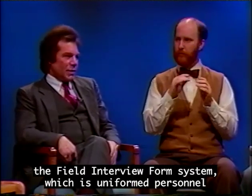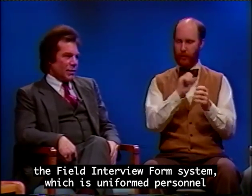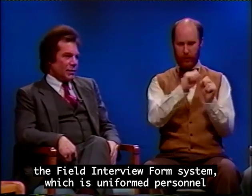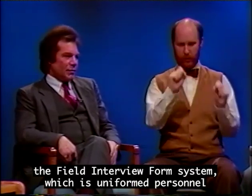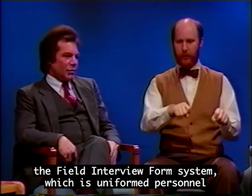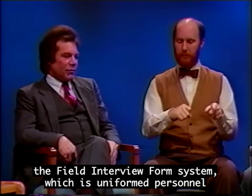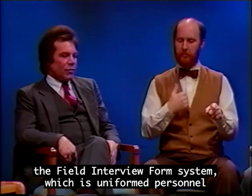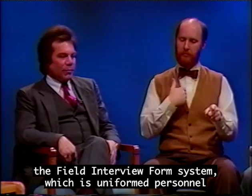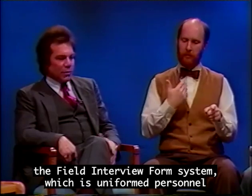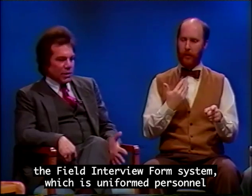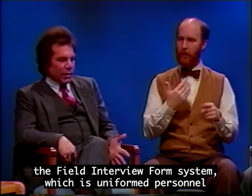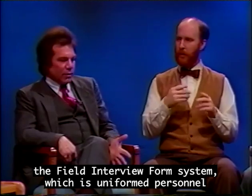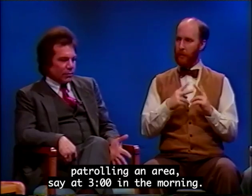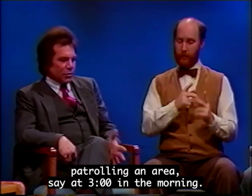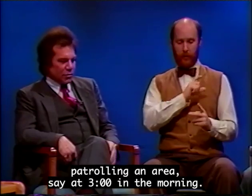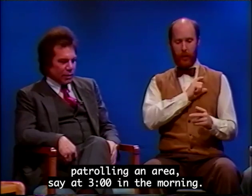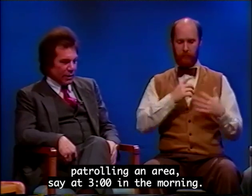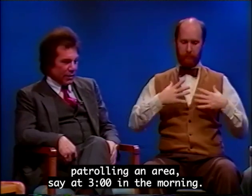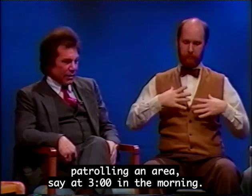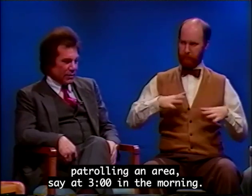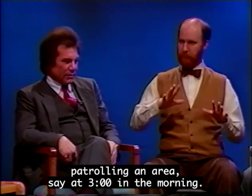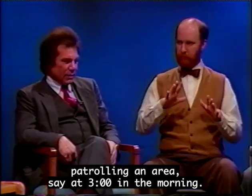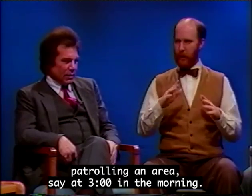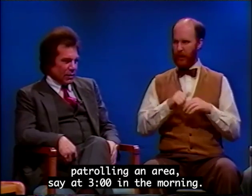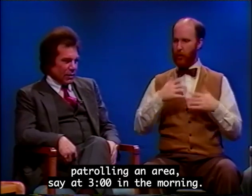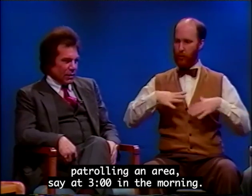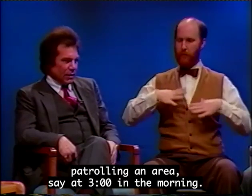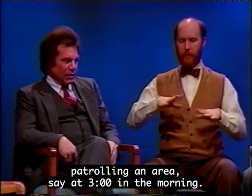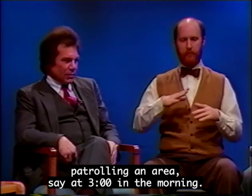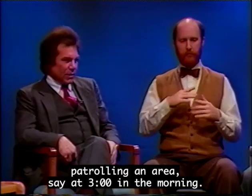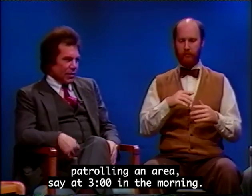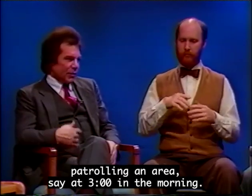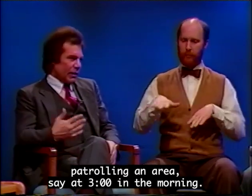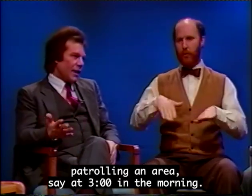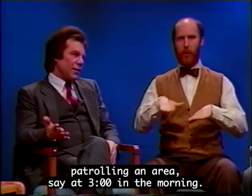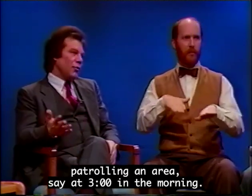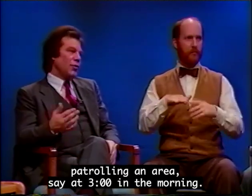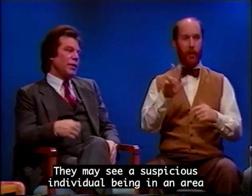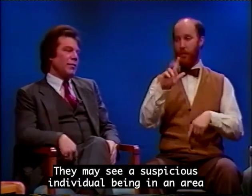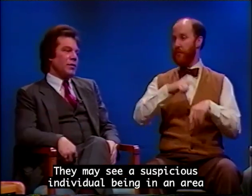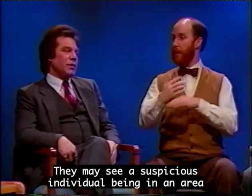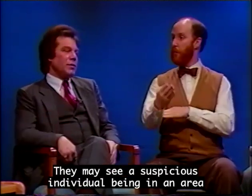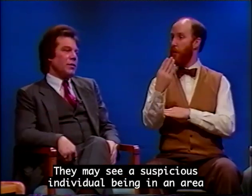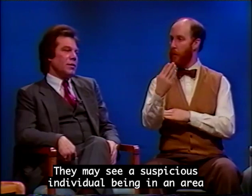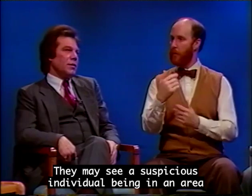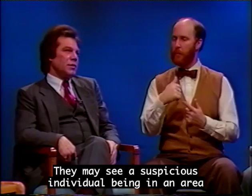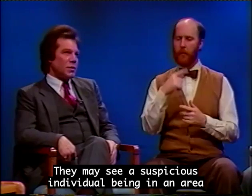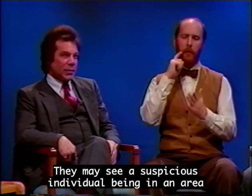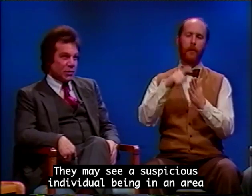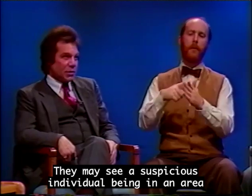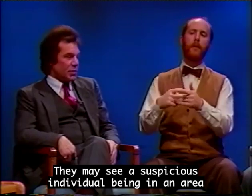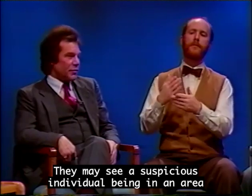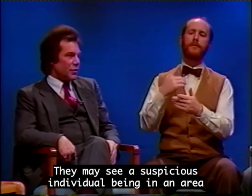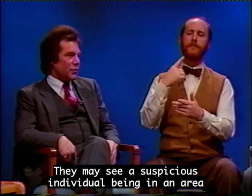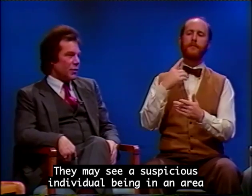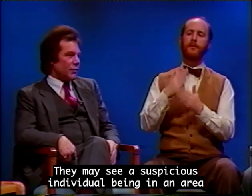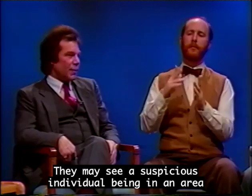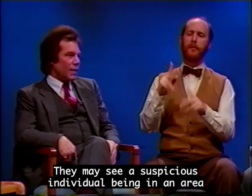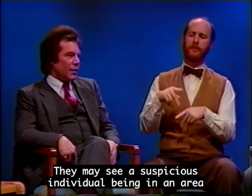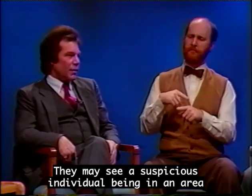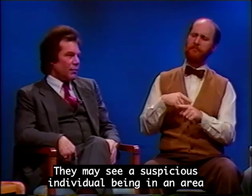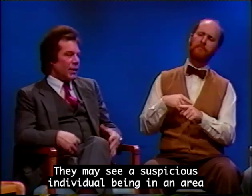is uniformed personnel patrolling an area. Say at 3 o'clock in the morning, they may see a suspicious